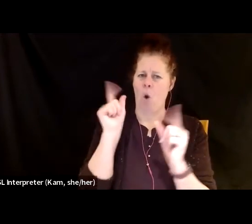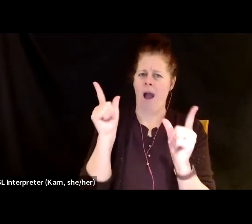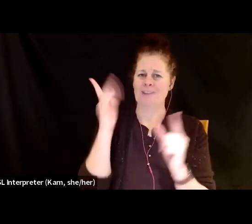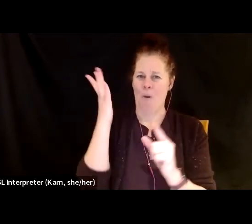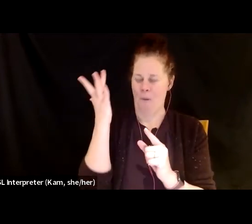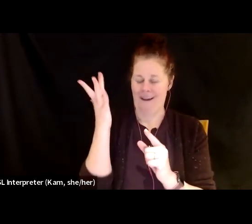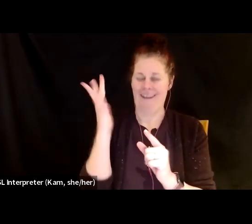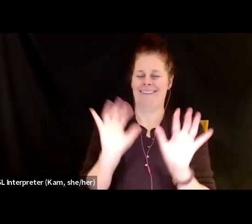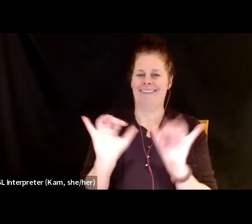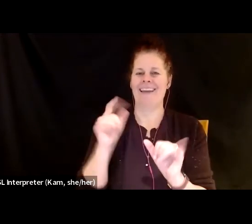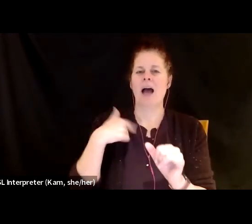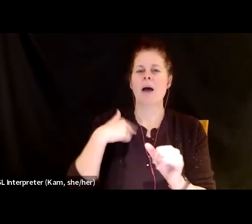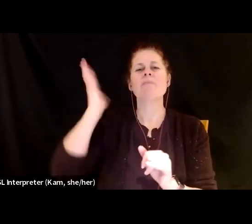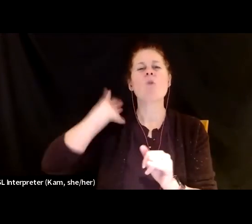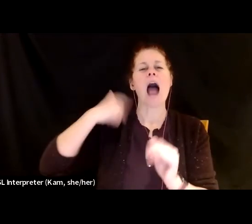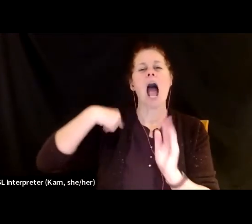in my